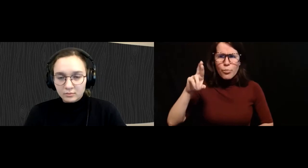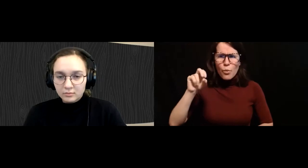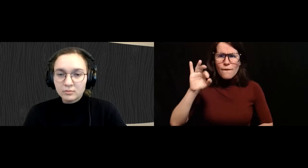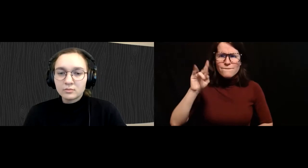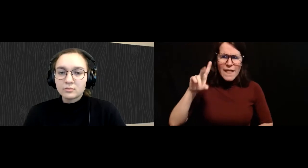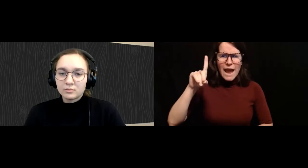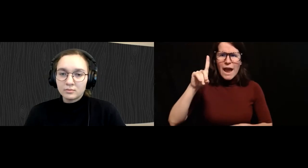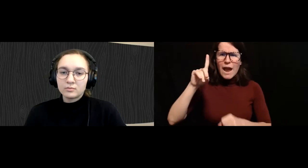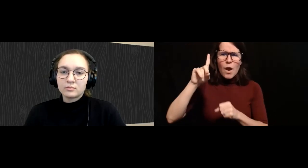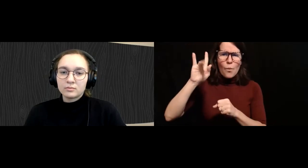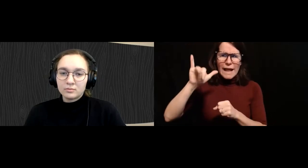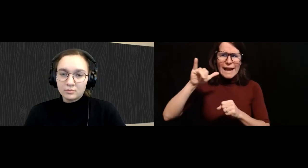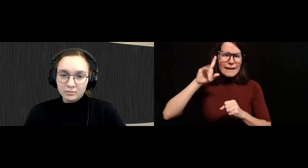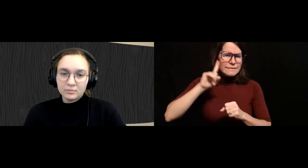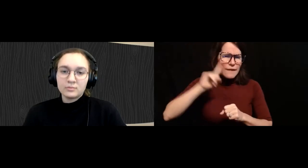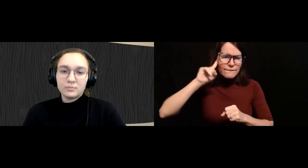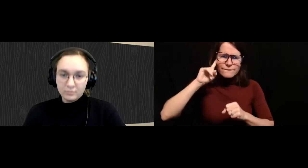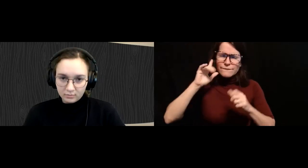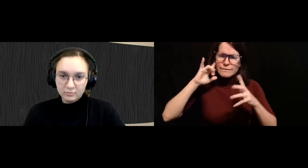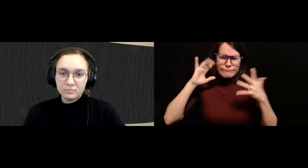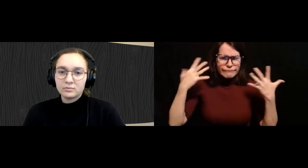I was born profoundly deaf,